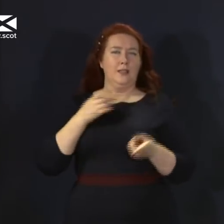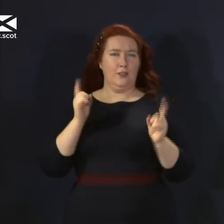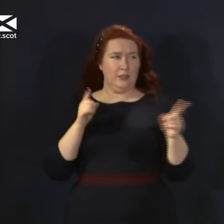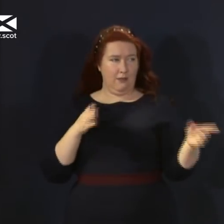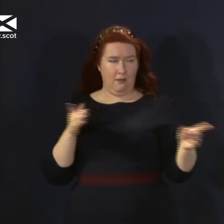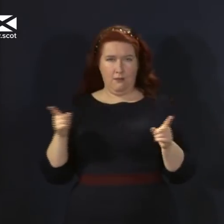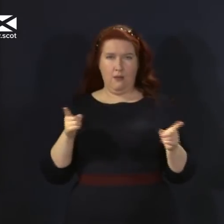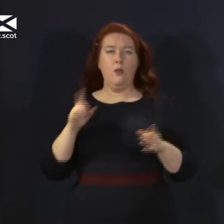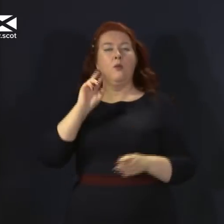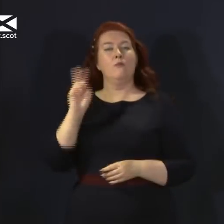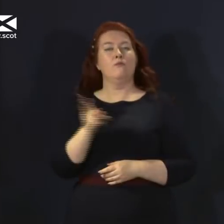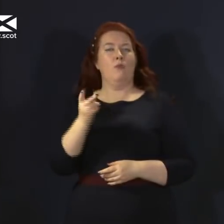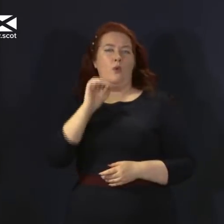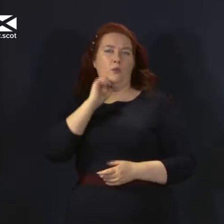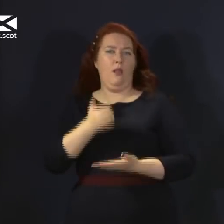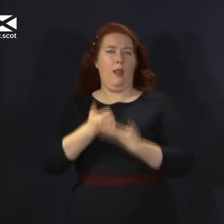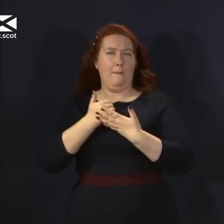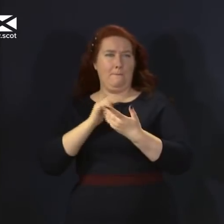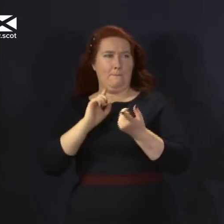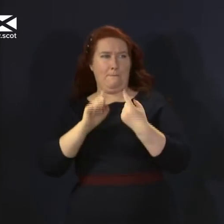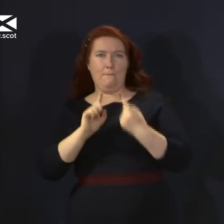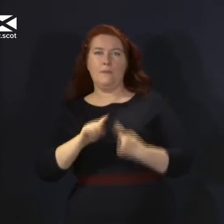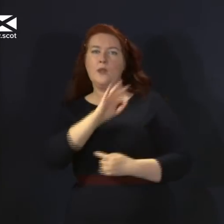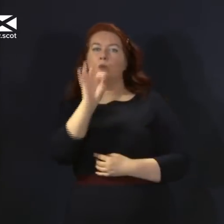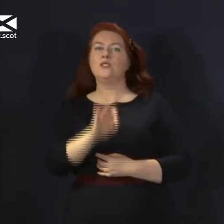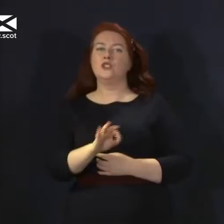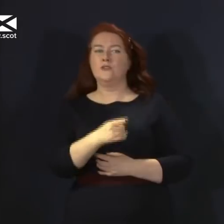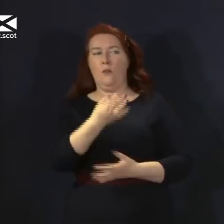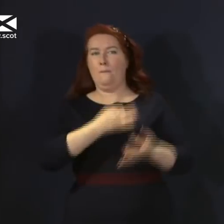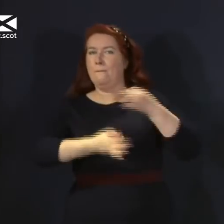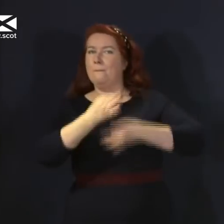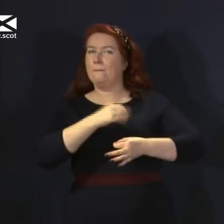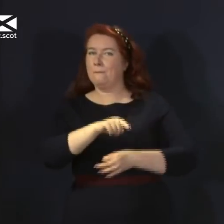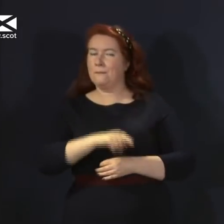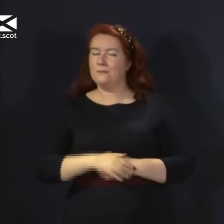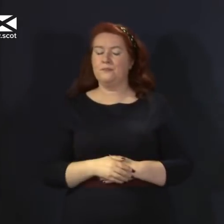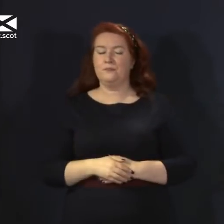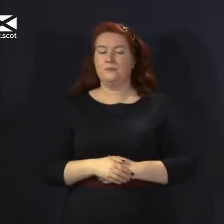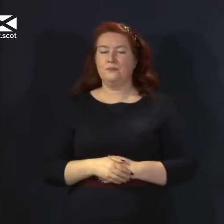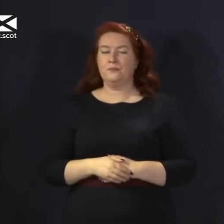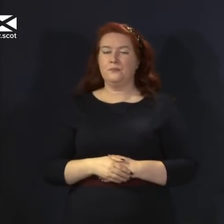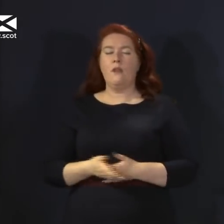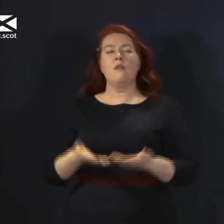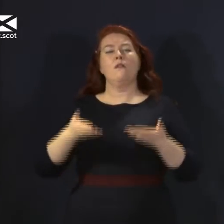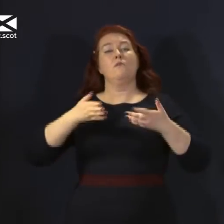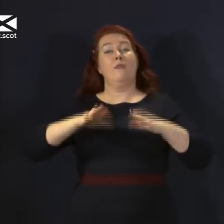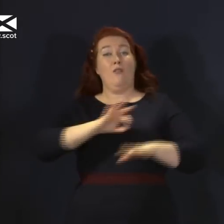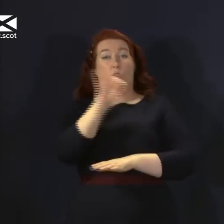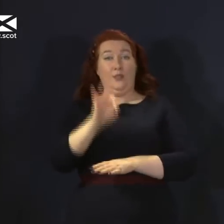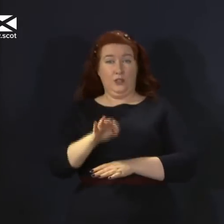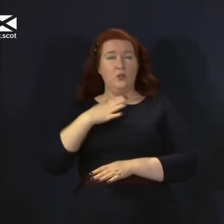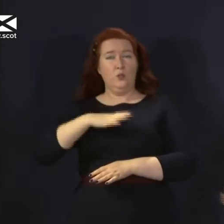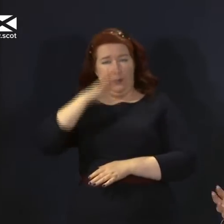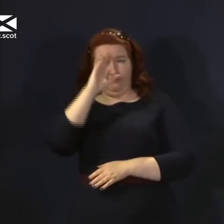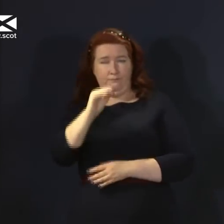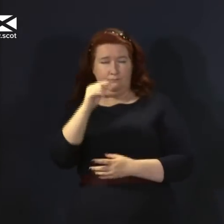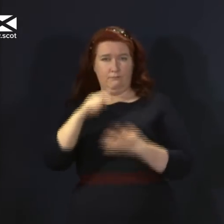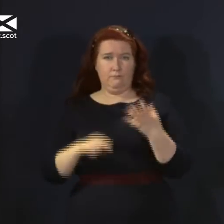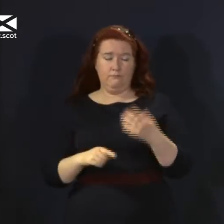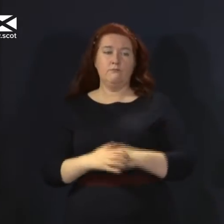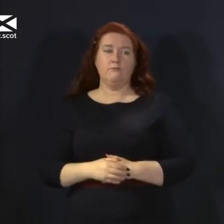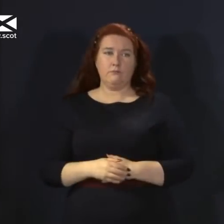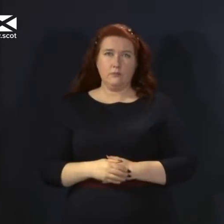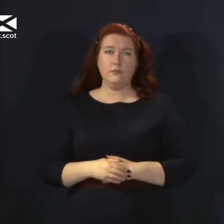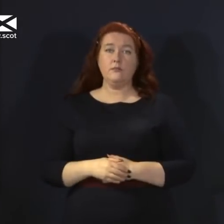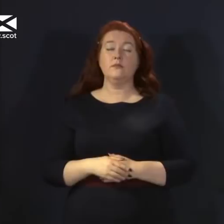and they'll help me answer questions shortly. Before that, though, I am able to confirm that the